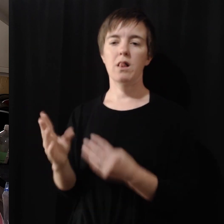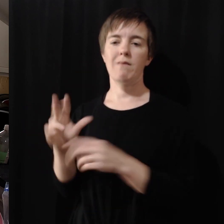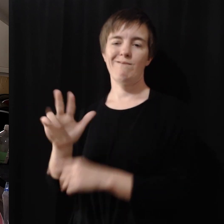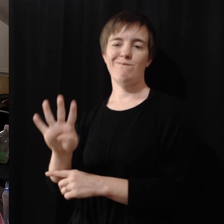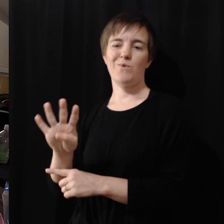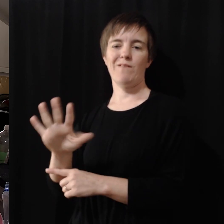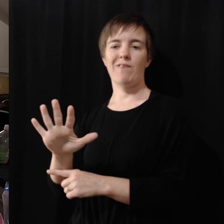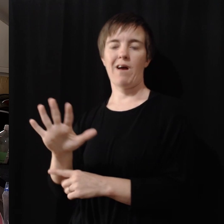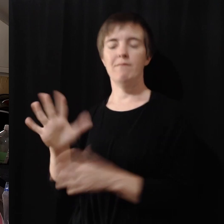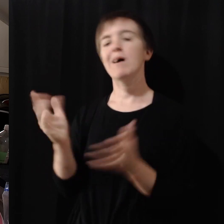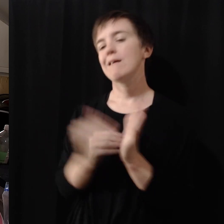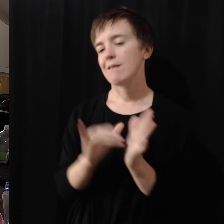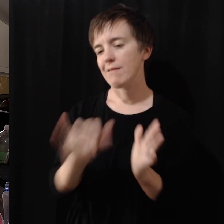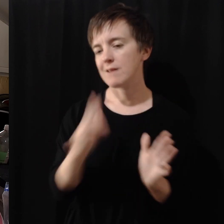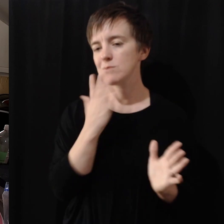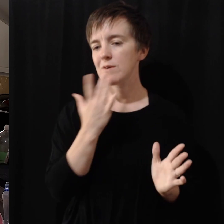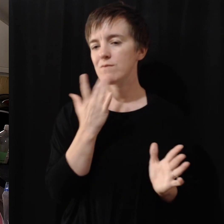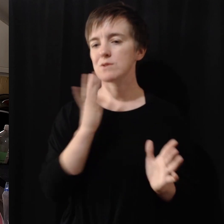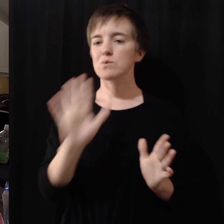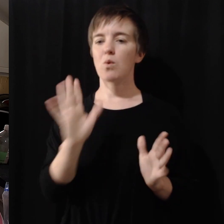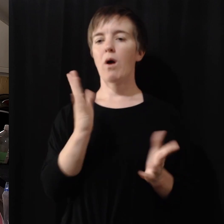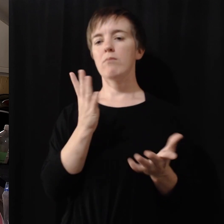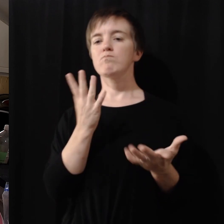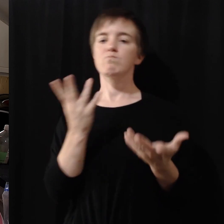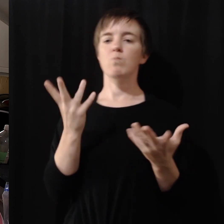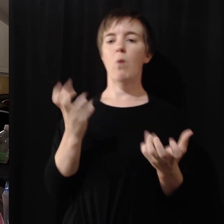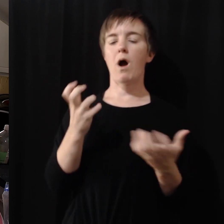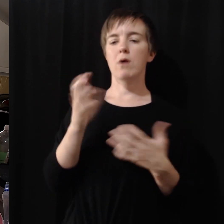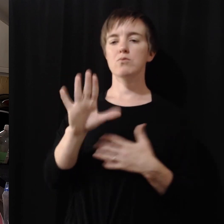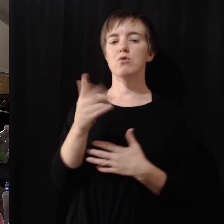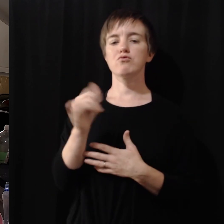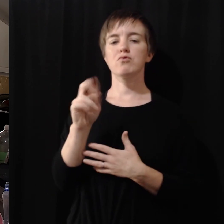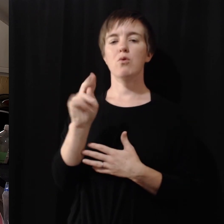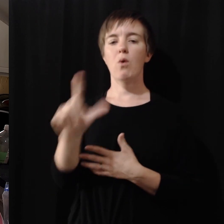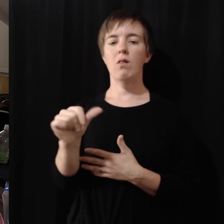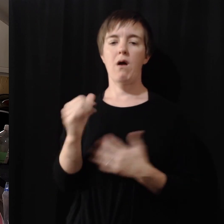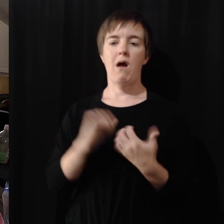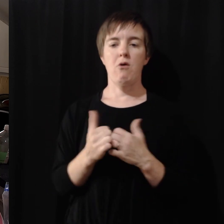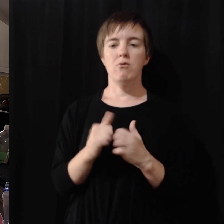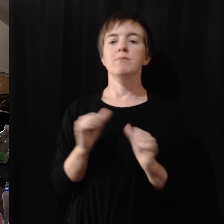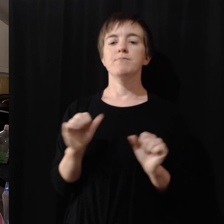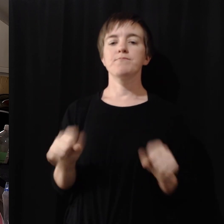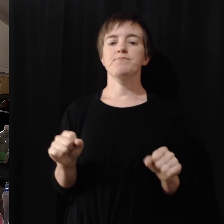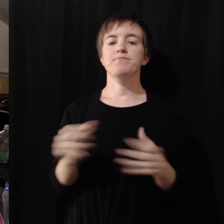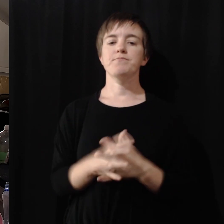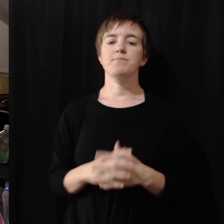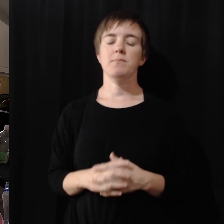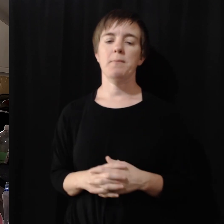So that, again, is preference. Just depends on how you like your granola.